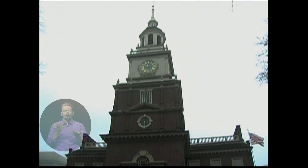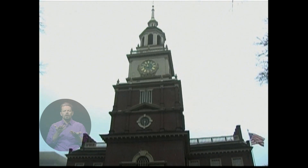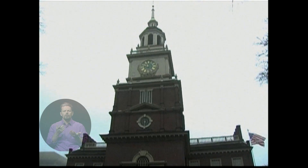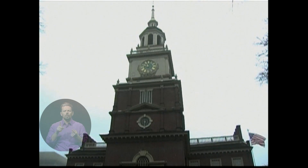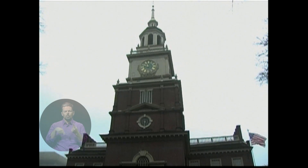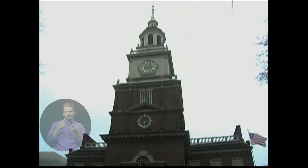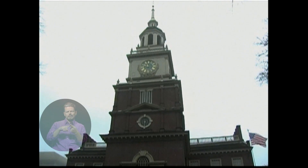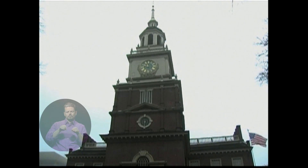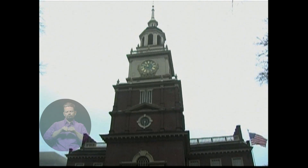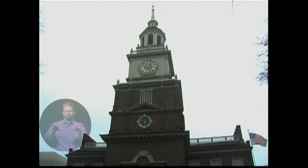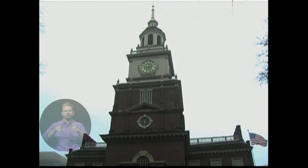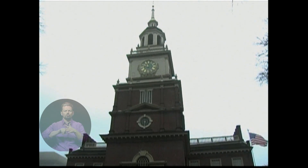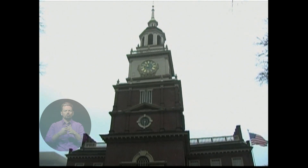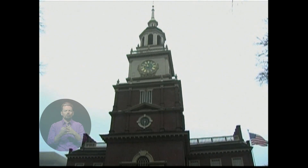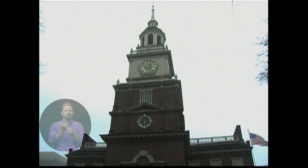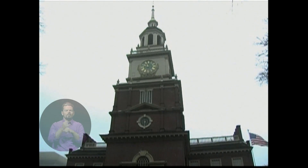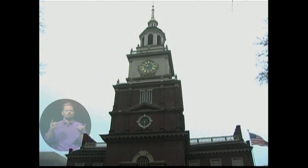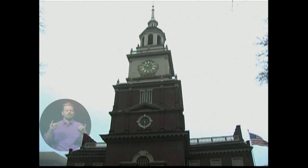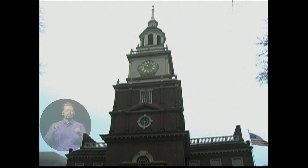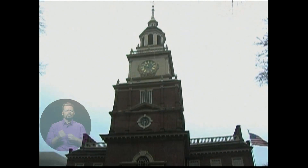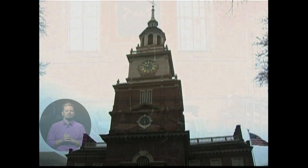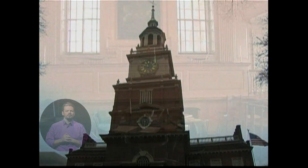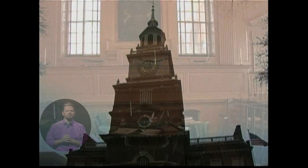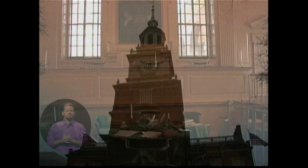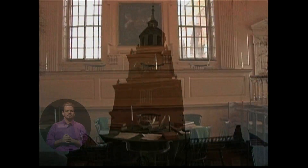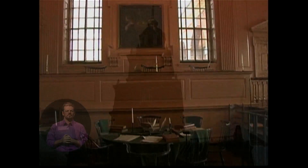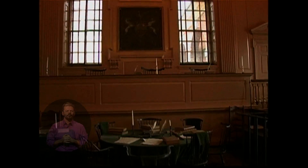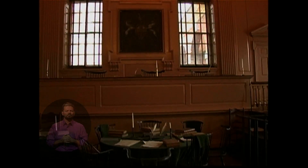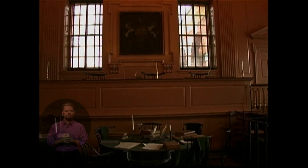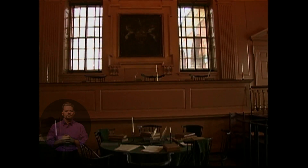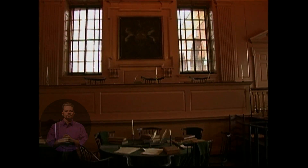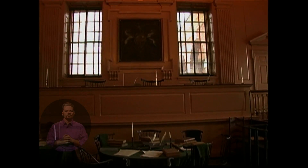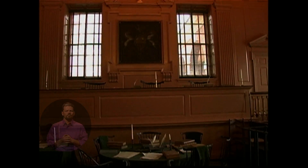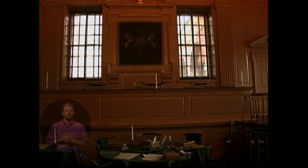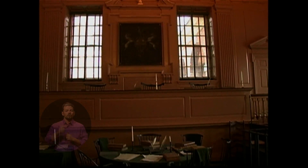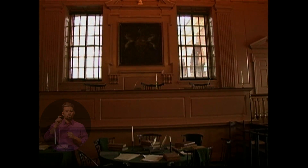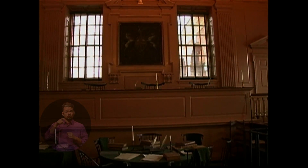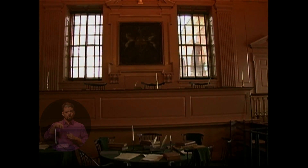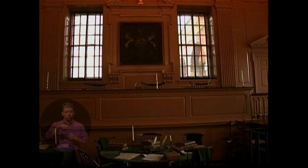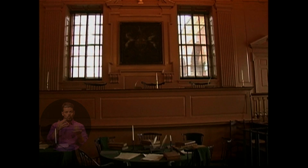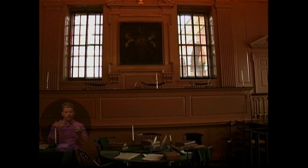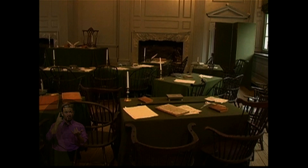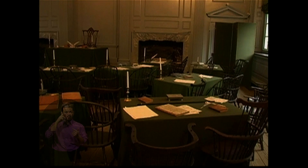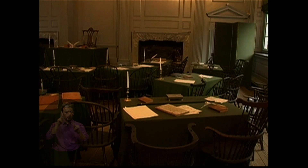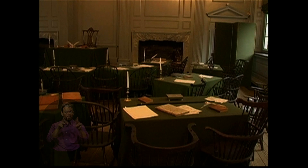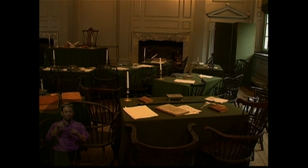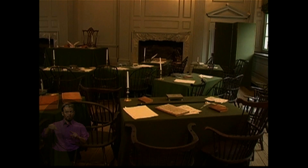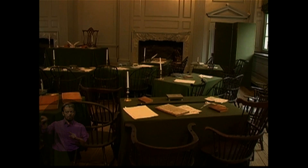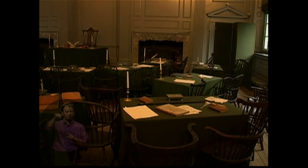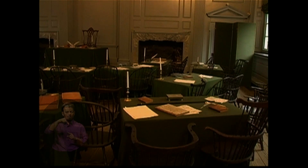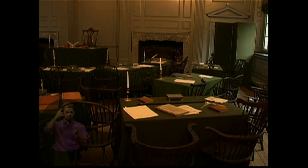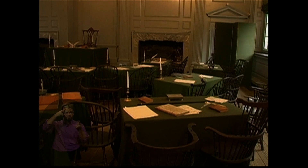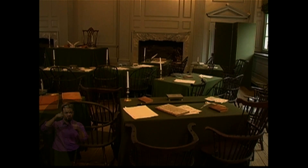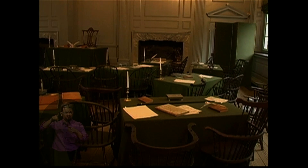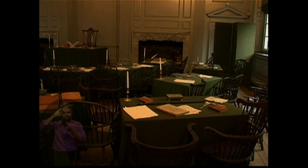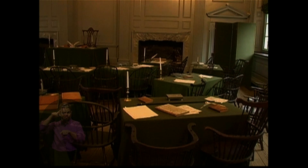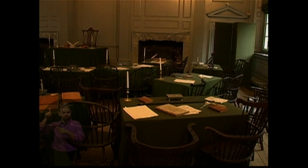the representatives was the timing. Should they wait for a groundswell from the people?